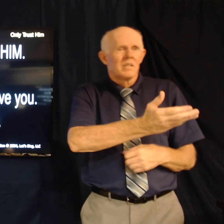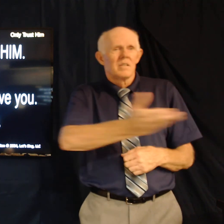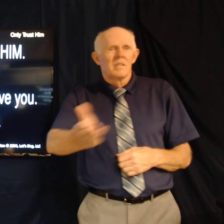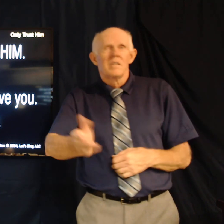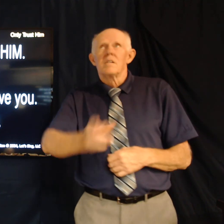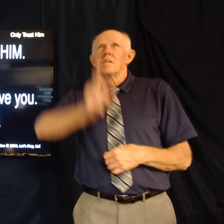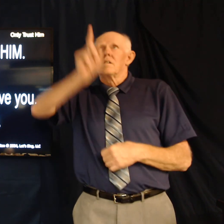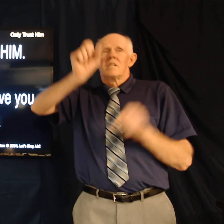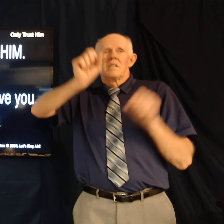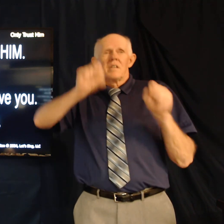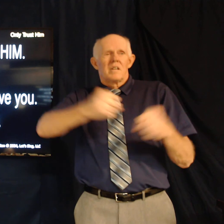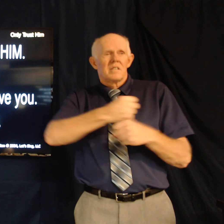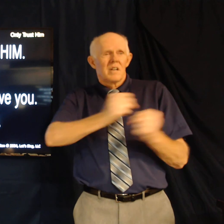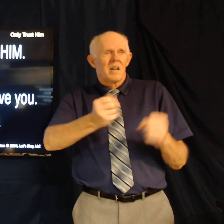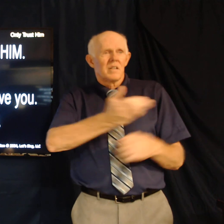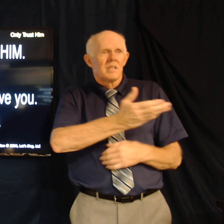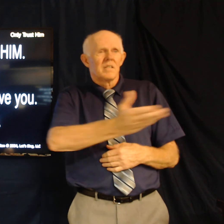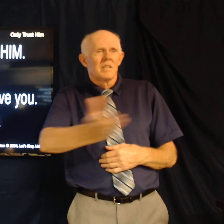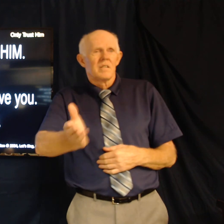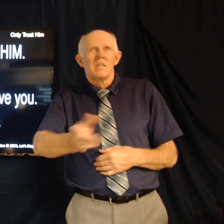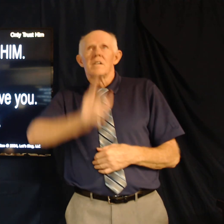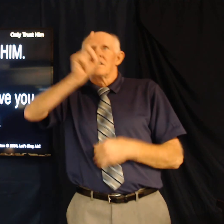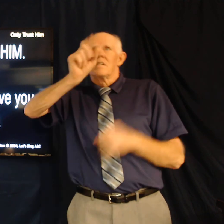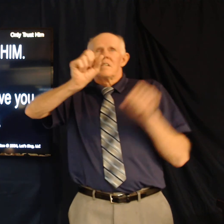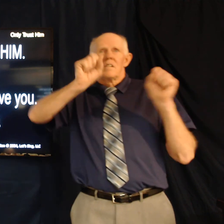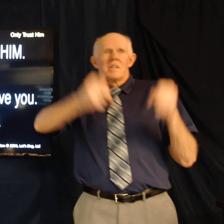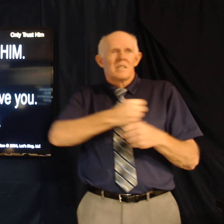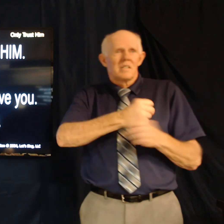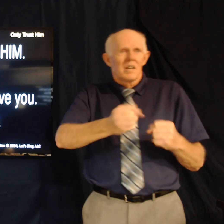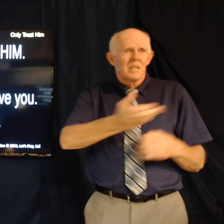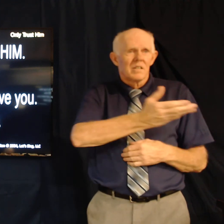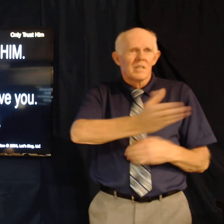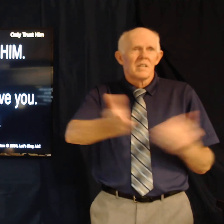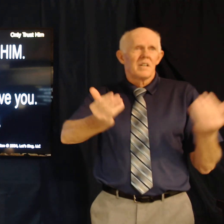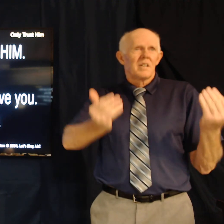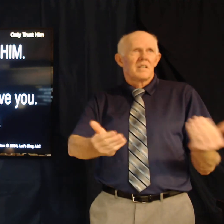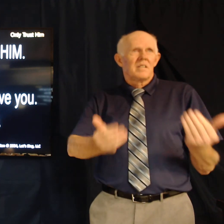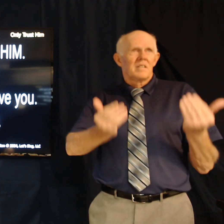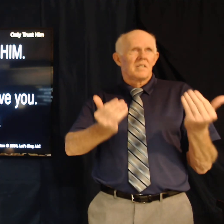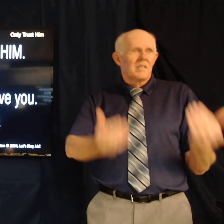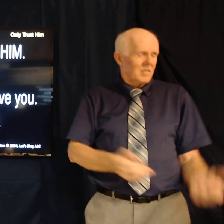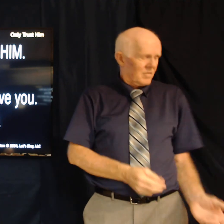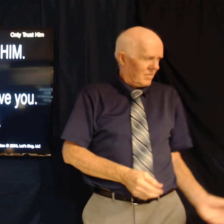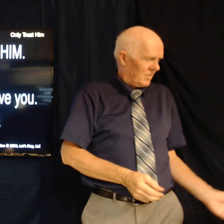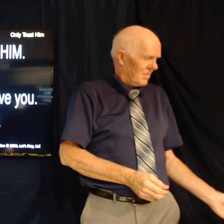you, He can save you, He can save you now.